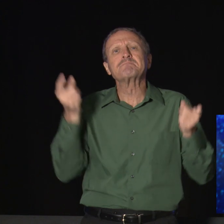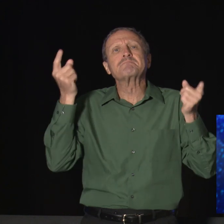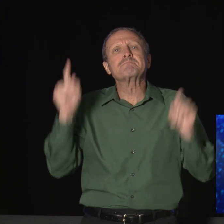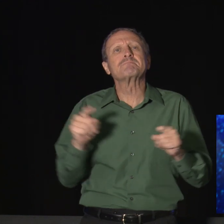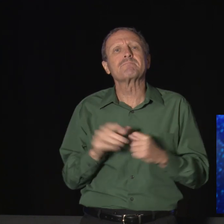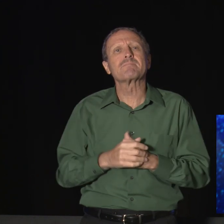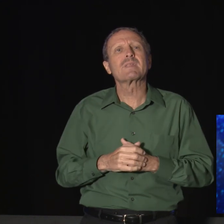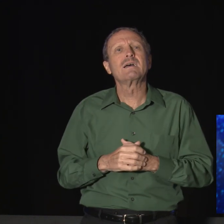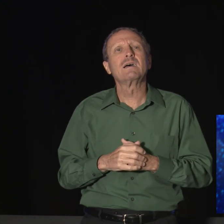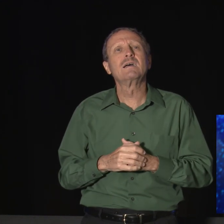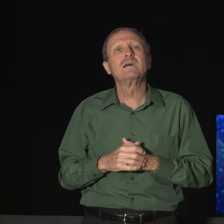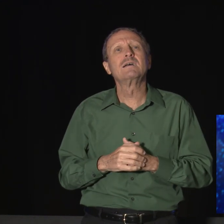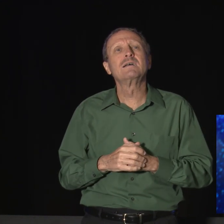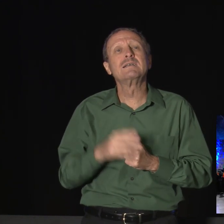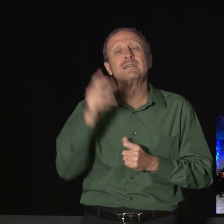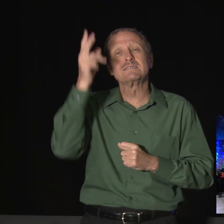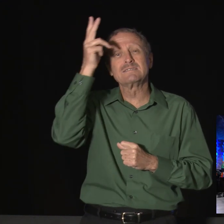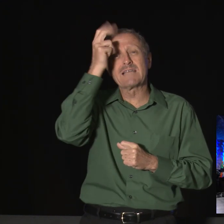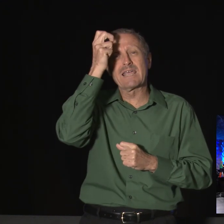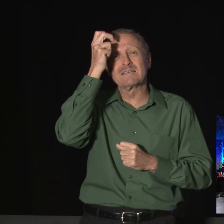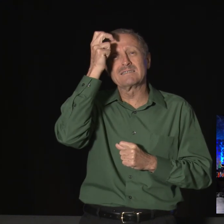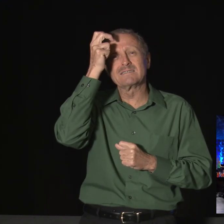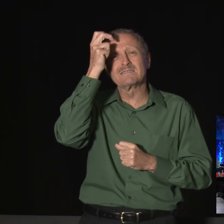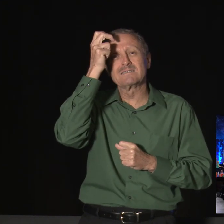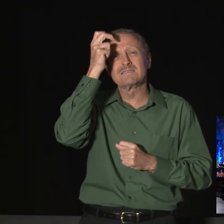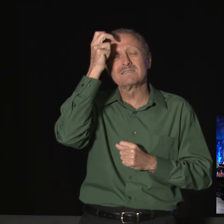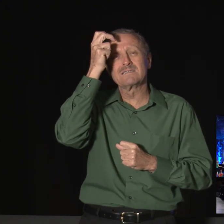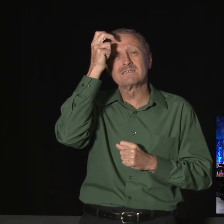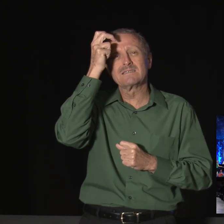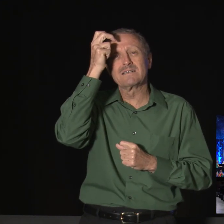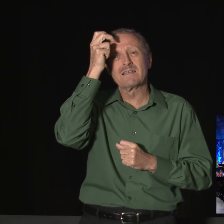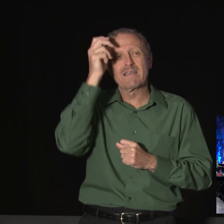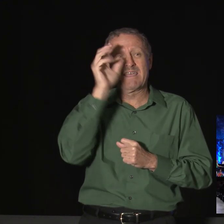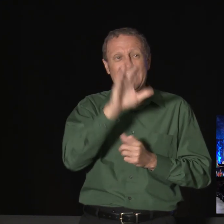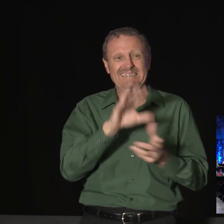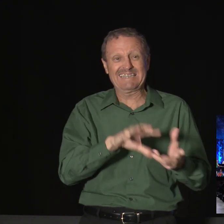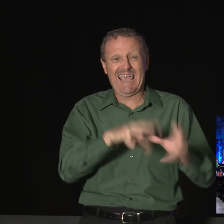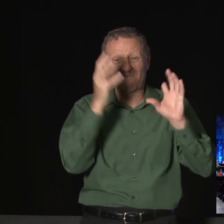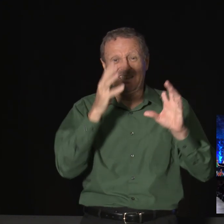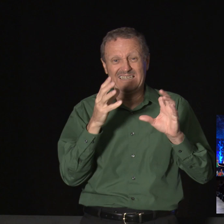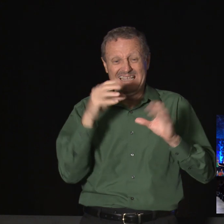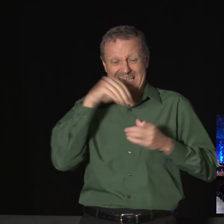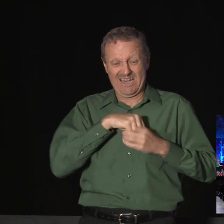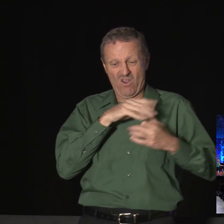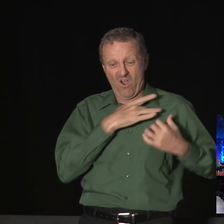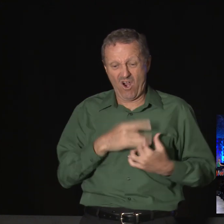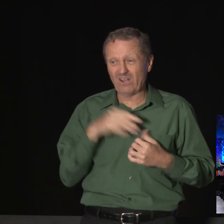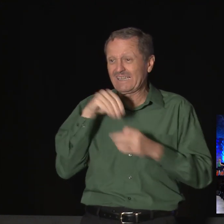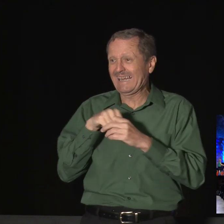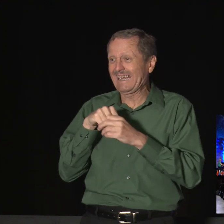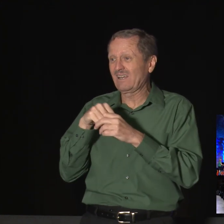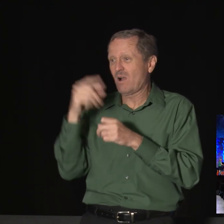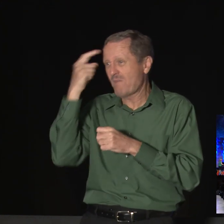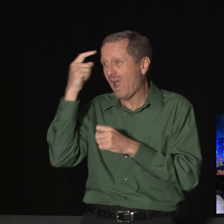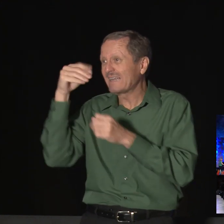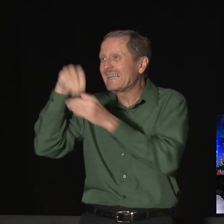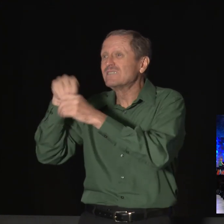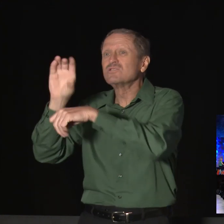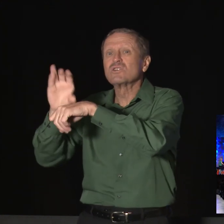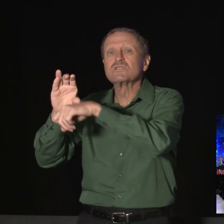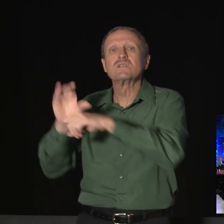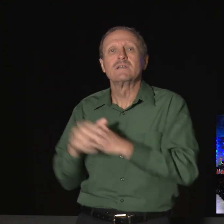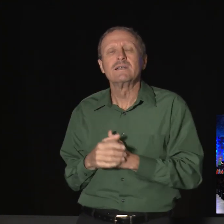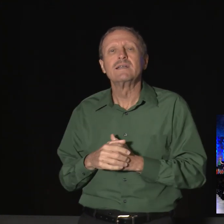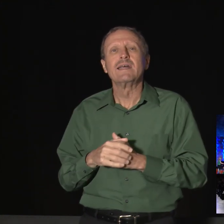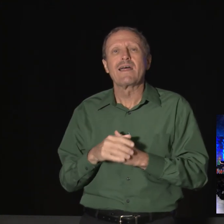that the havoc that Satan has wreaked in our hearts, in our minds, or in our church has